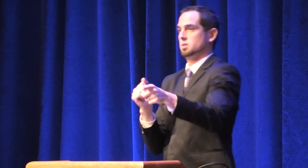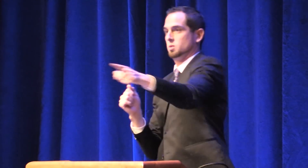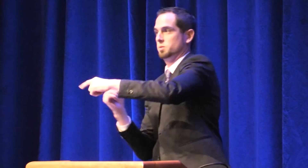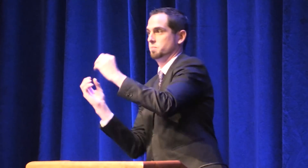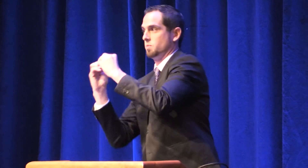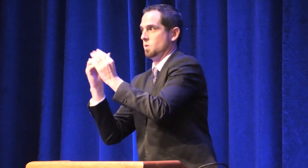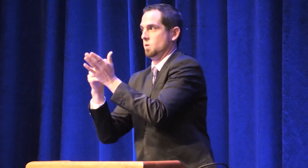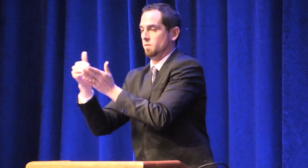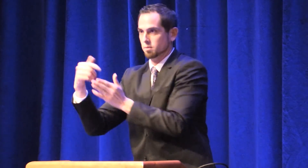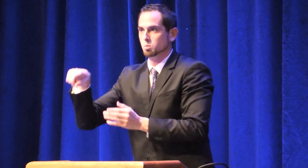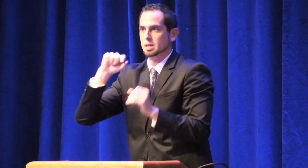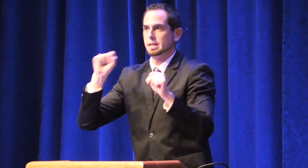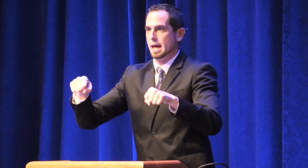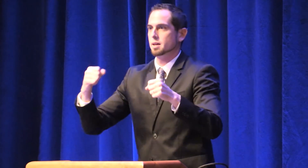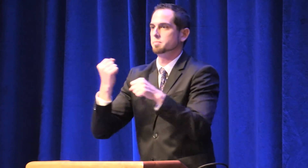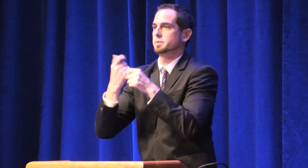better connecting with one another.